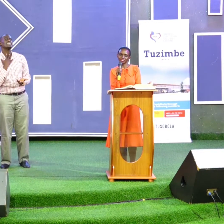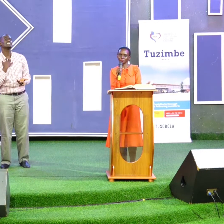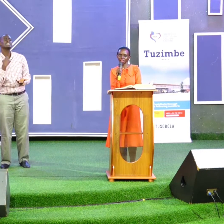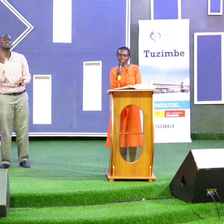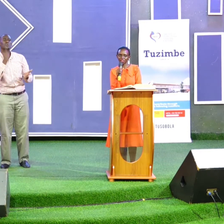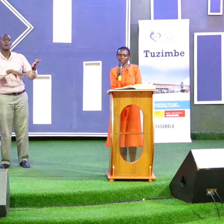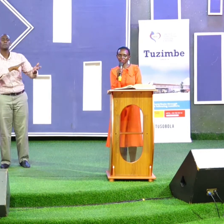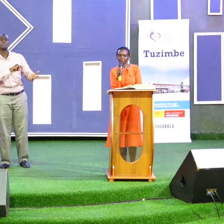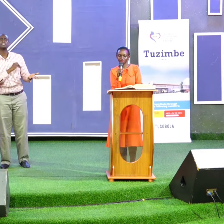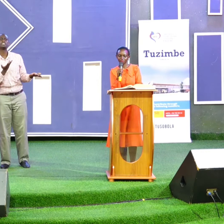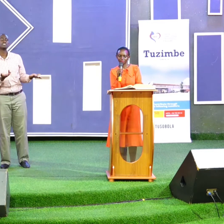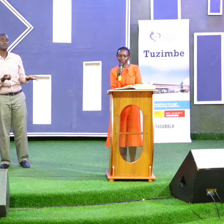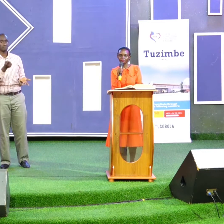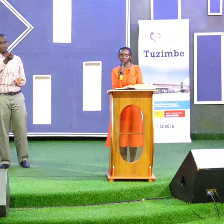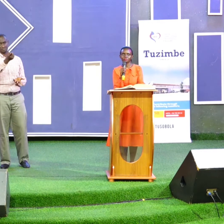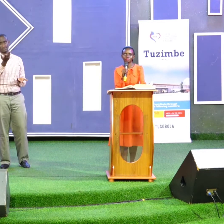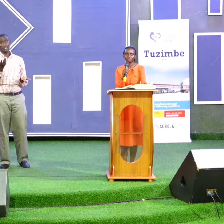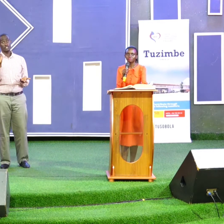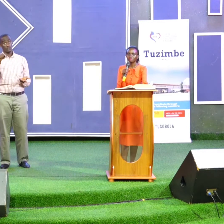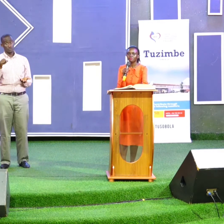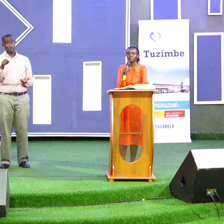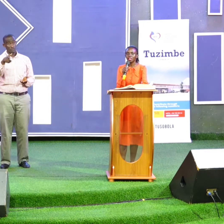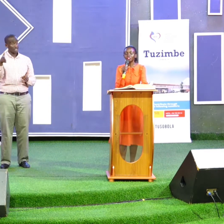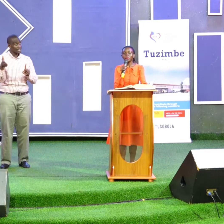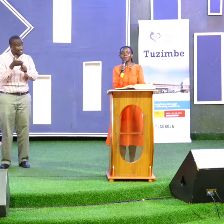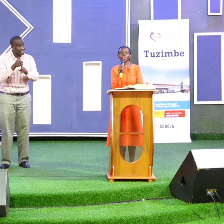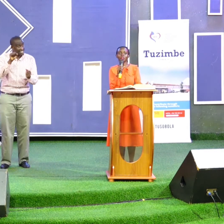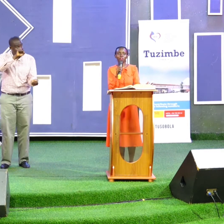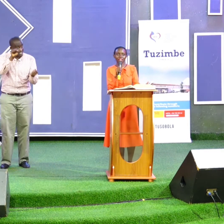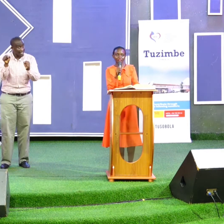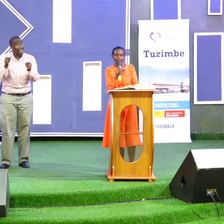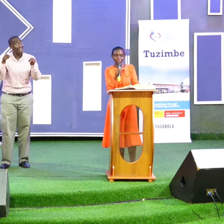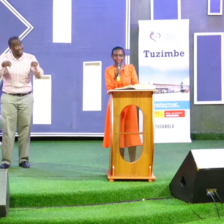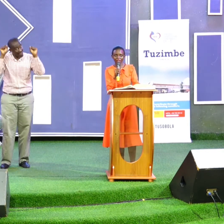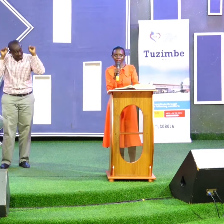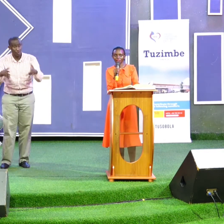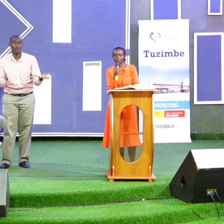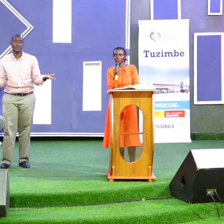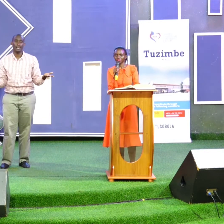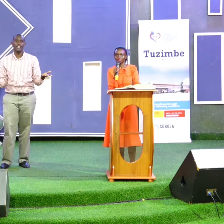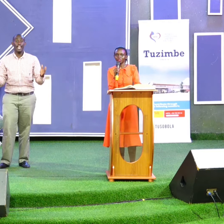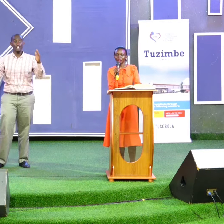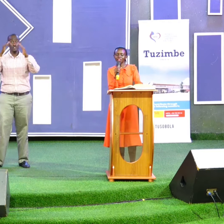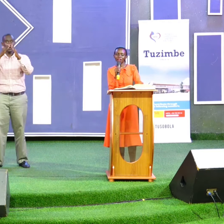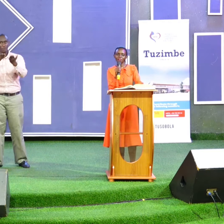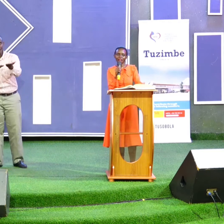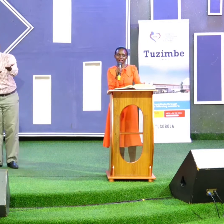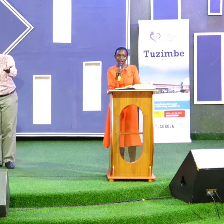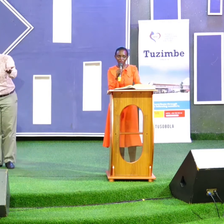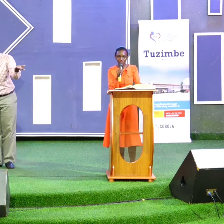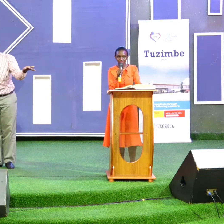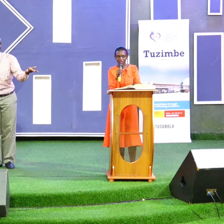just needs patience. You may even have gotten a car today. And you